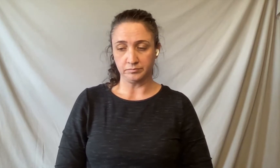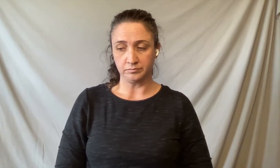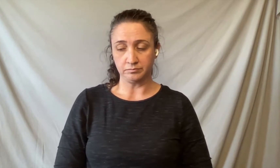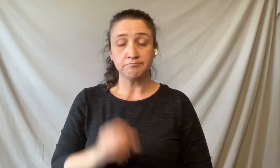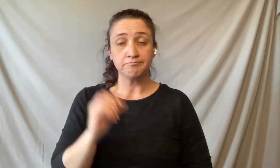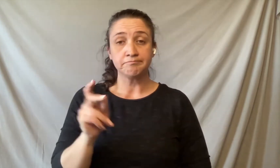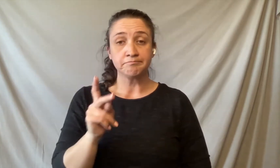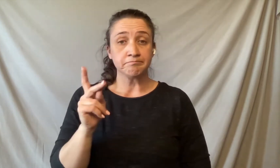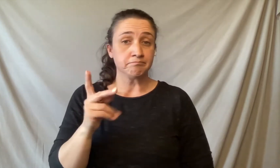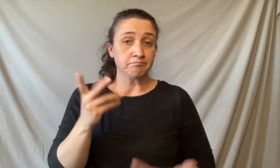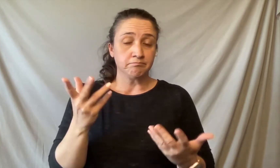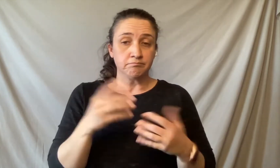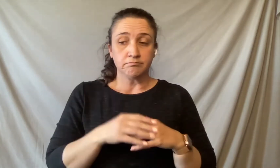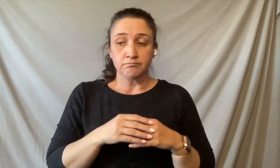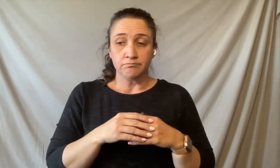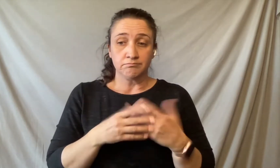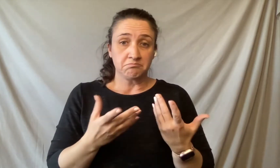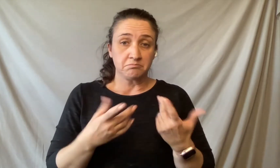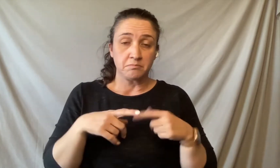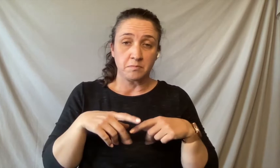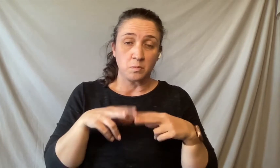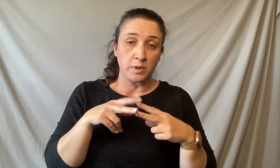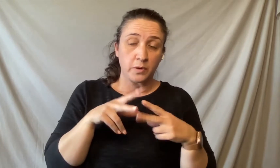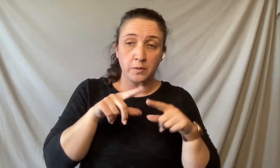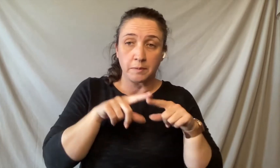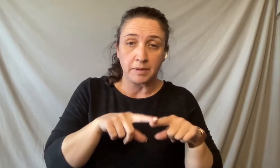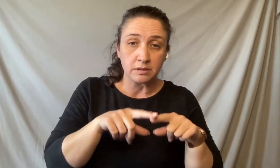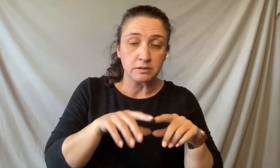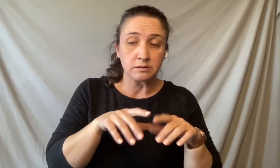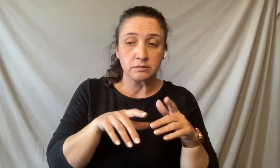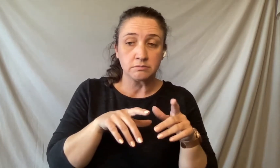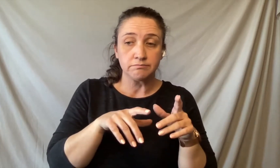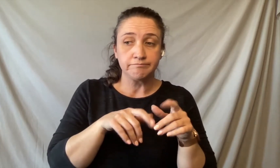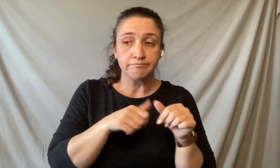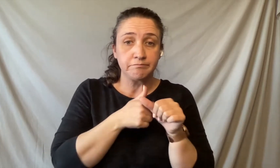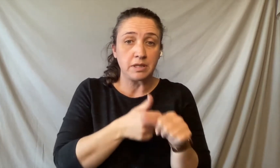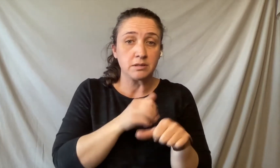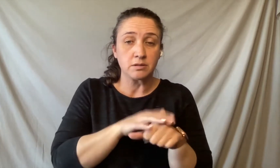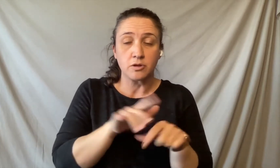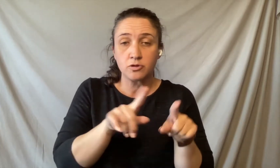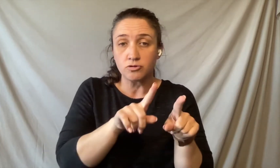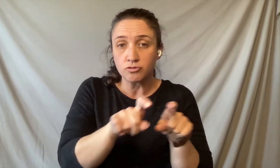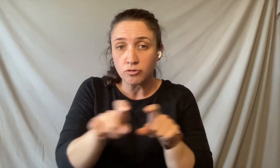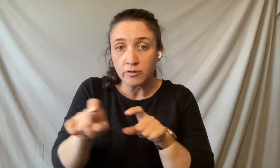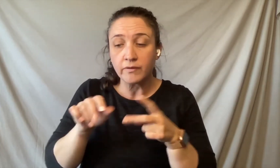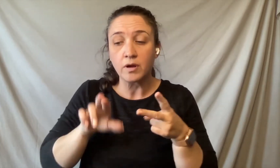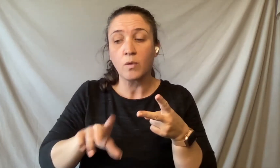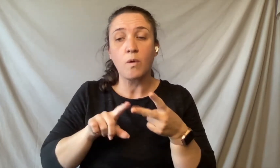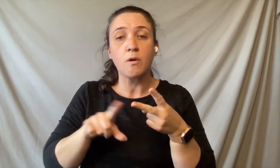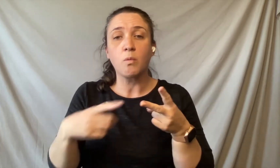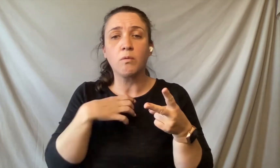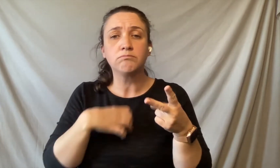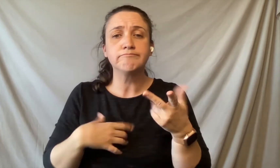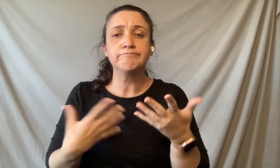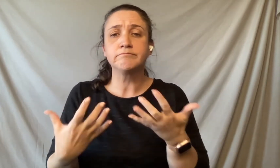Okay, whether based on the survey or just what you're desiring to see these funds, how they are to be used, does